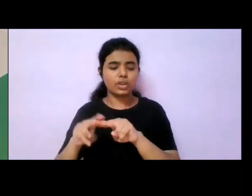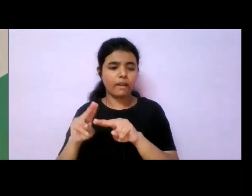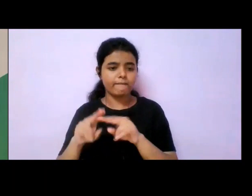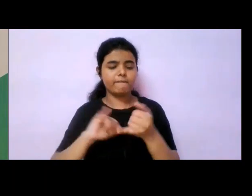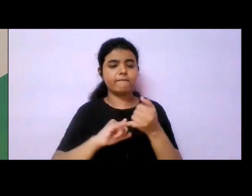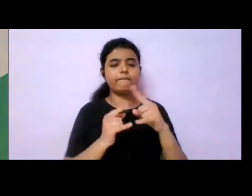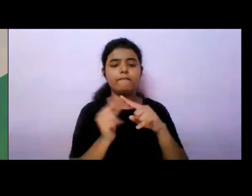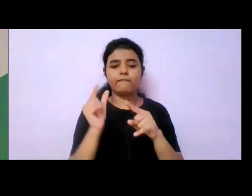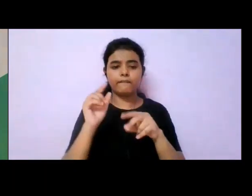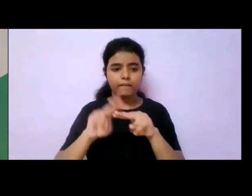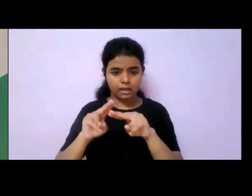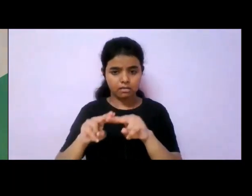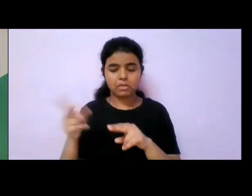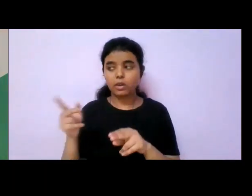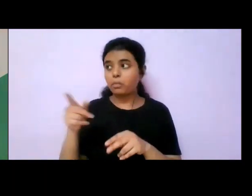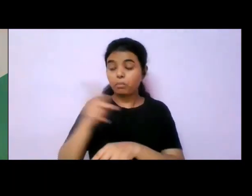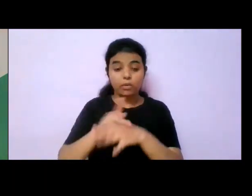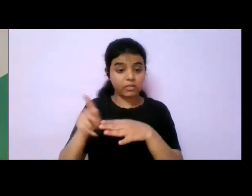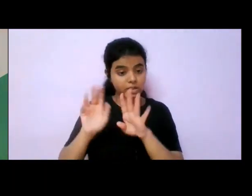professionals.